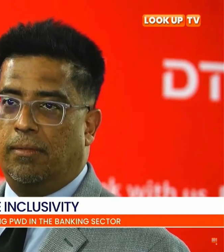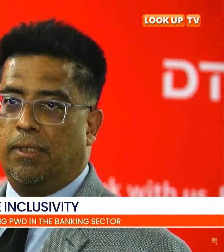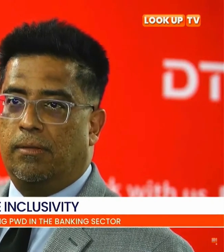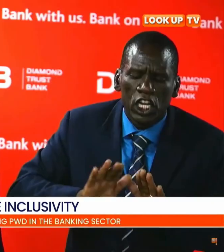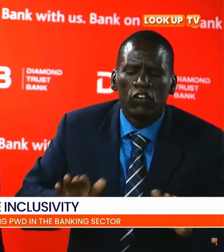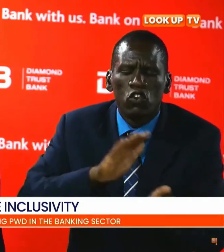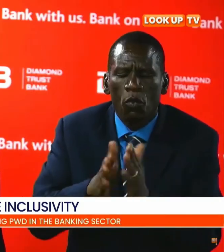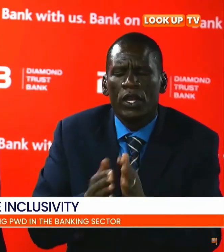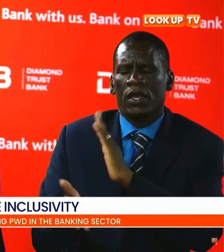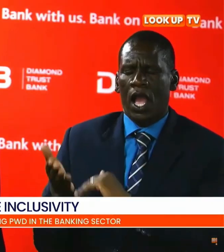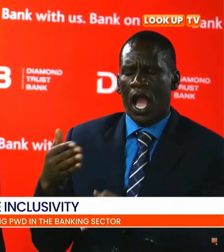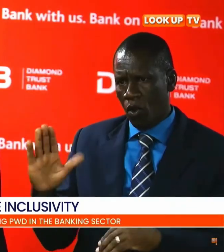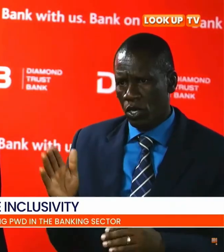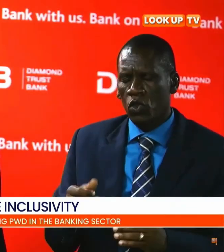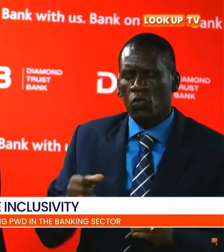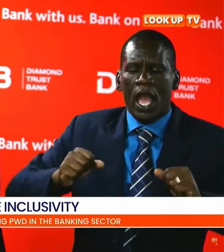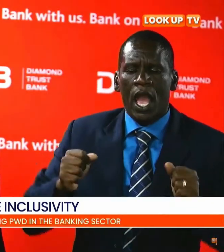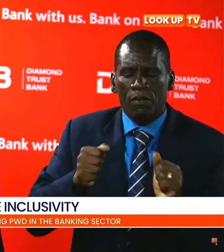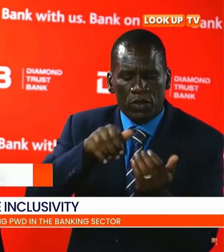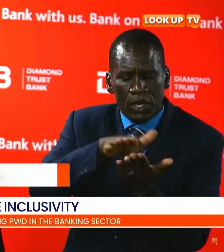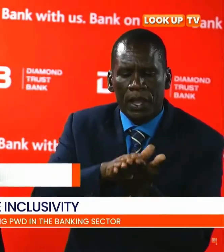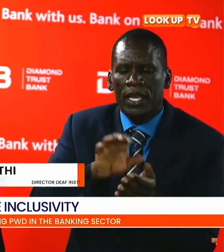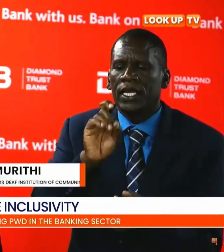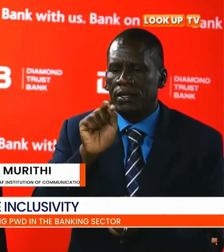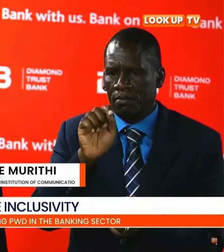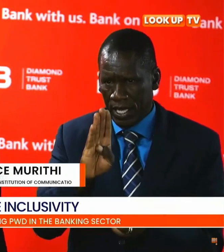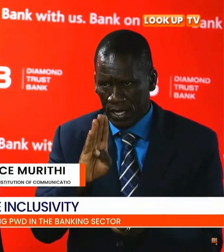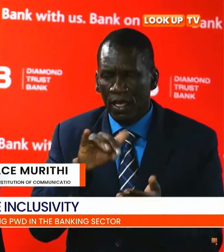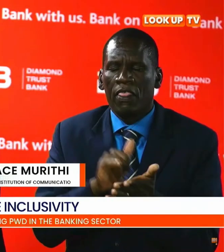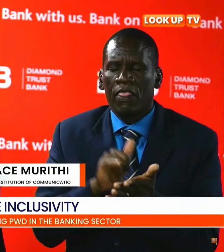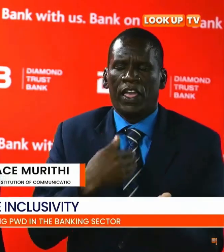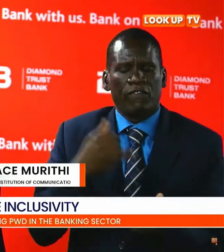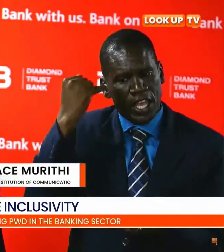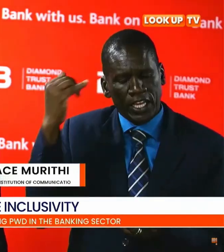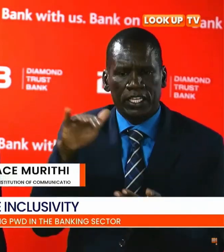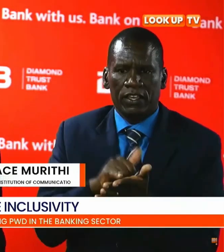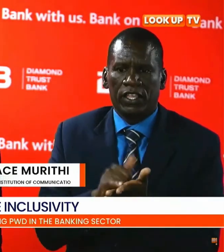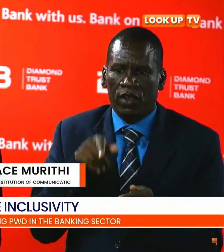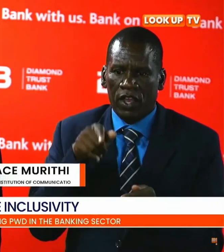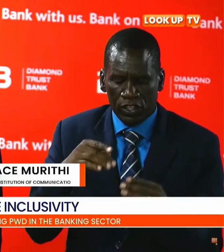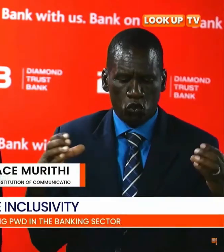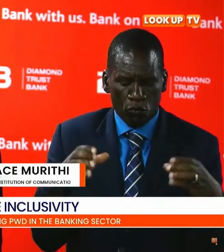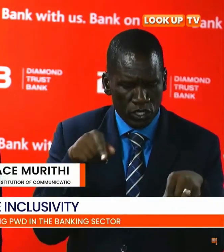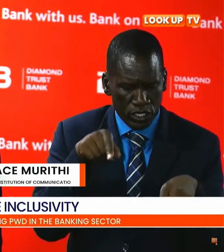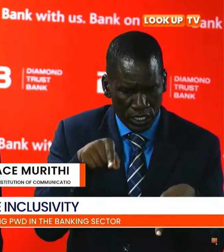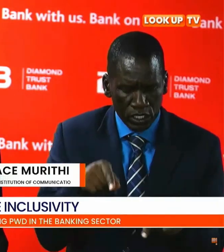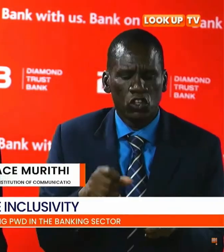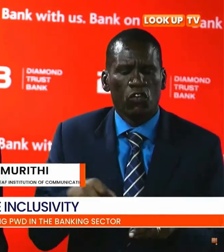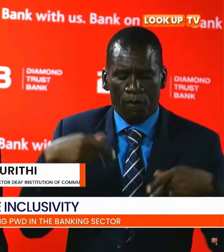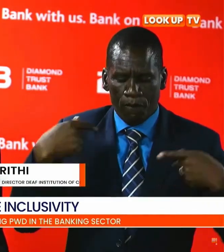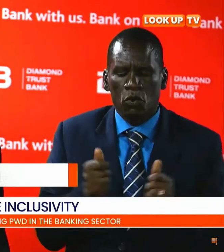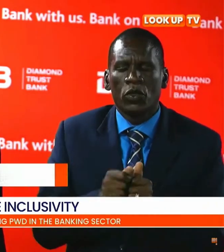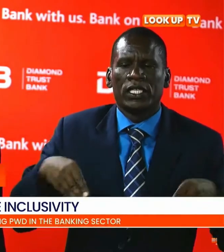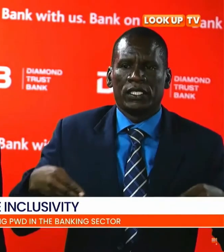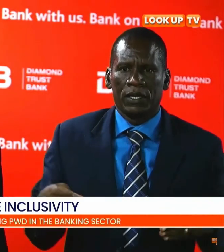our customers. We are very happy with the bank that they have the idea that there is this community of persons